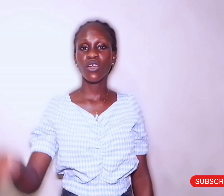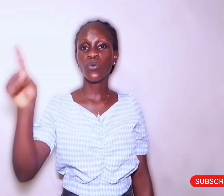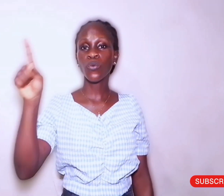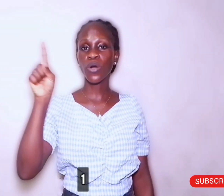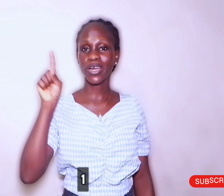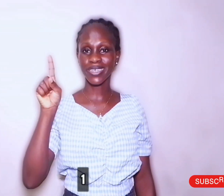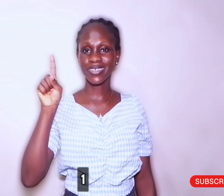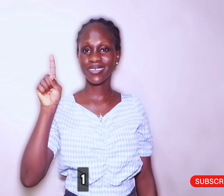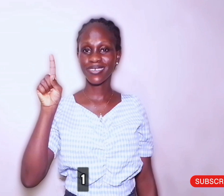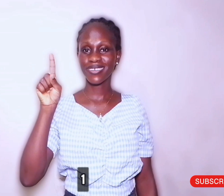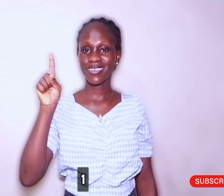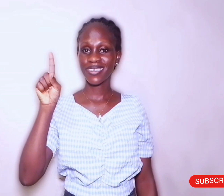One